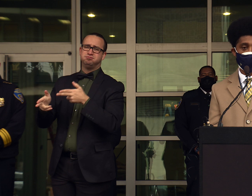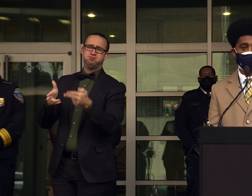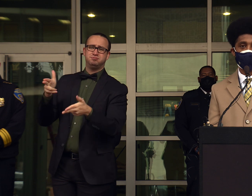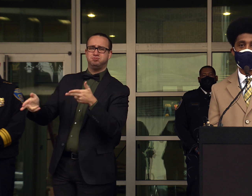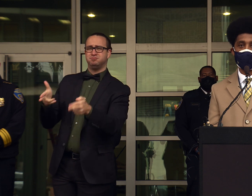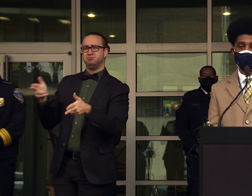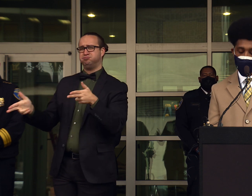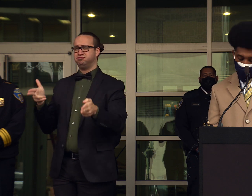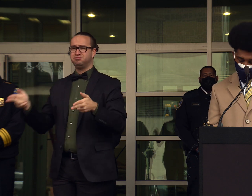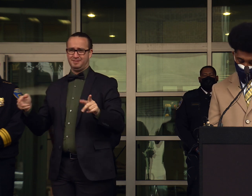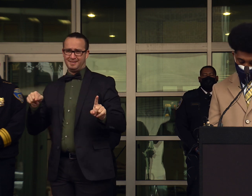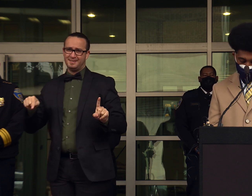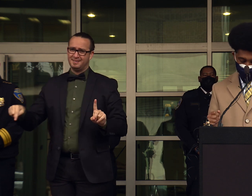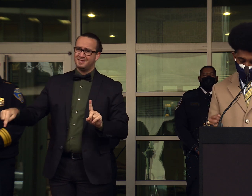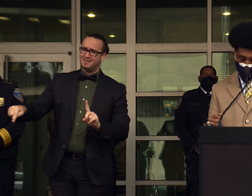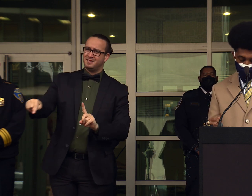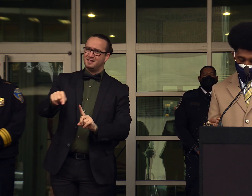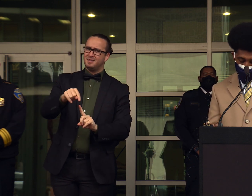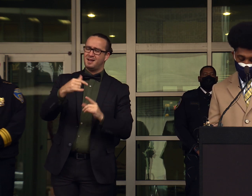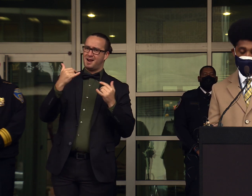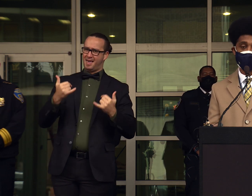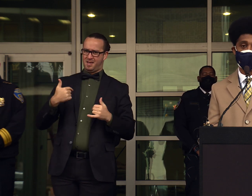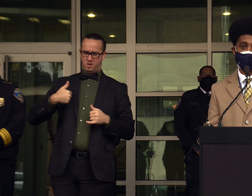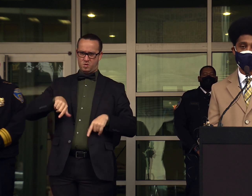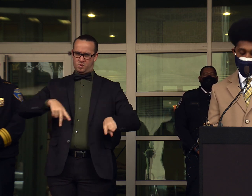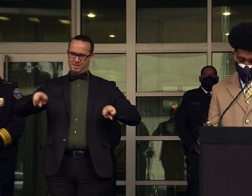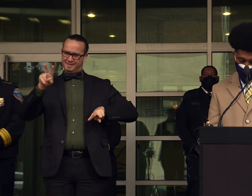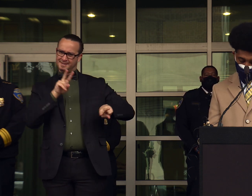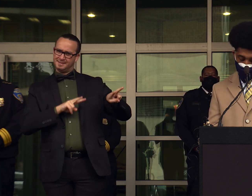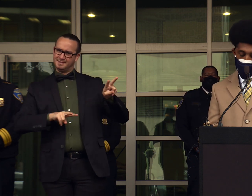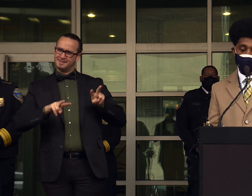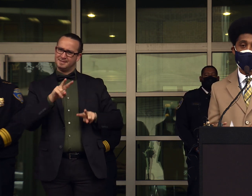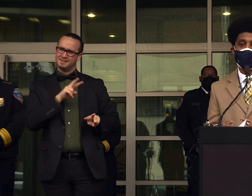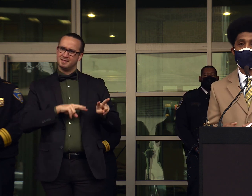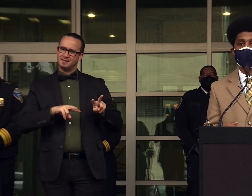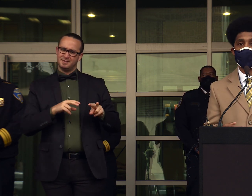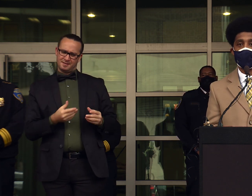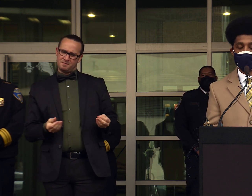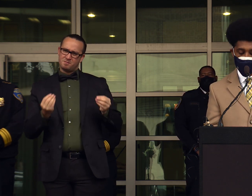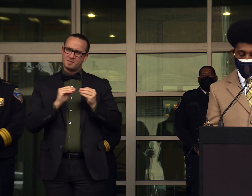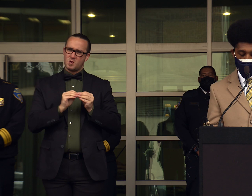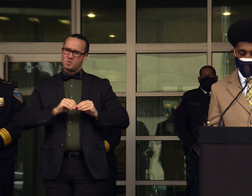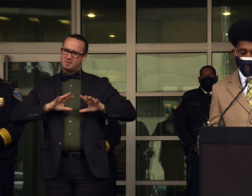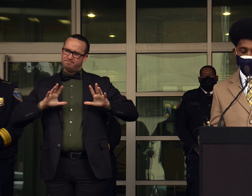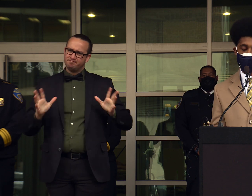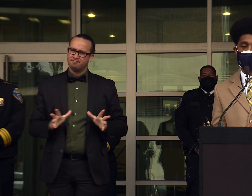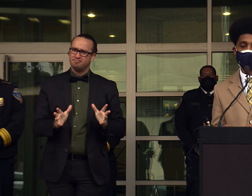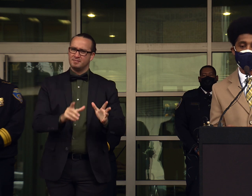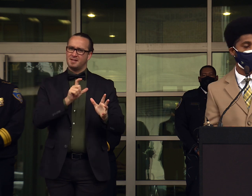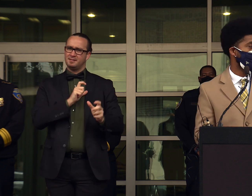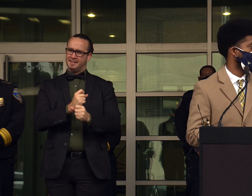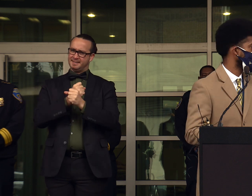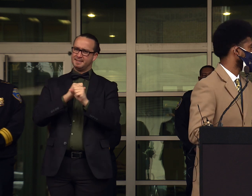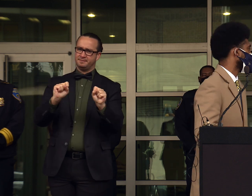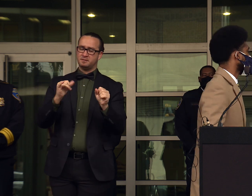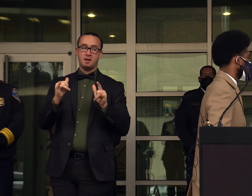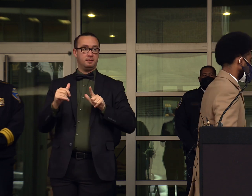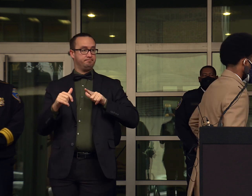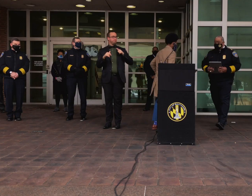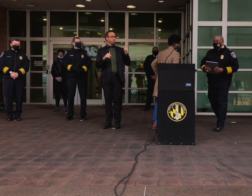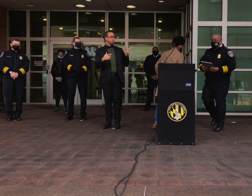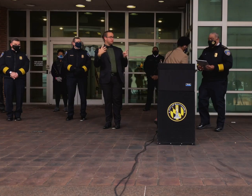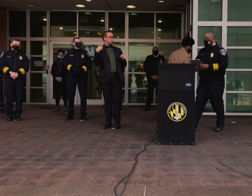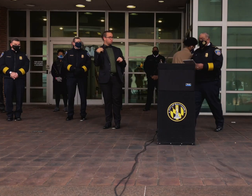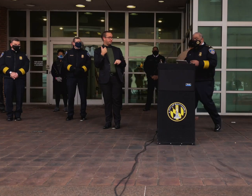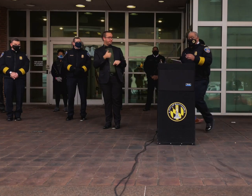to turn it over to Commissioner Harrison to talk more about this refreshed strategy and what it means for the police department. Commissioner Harrison.